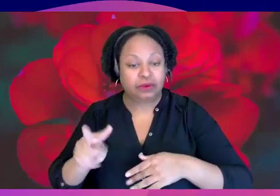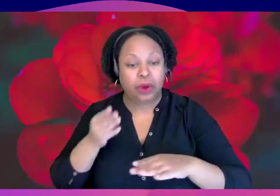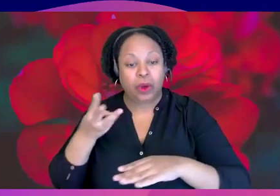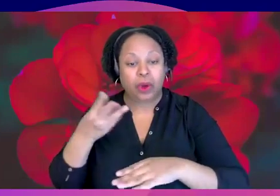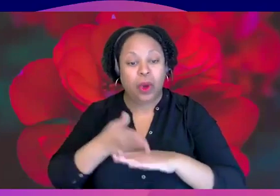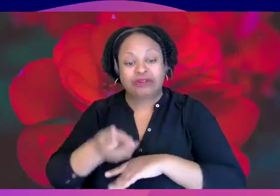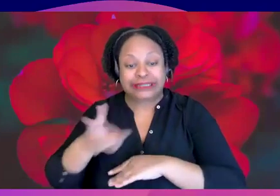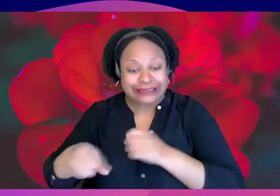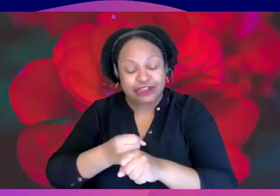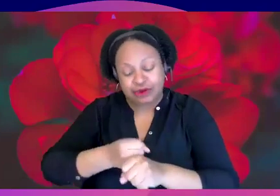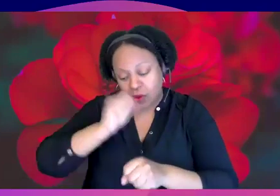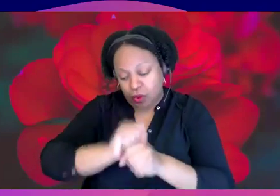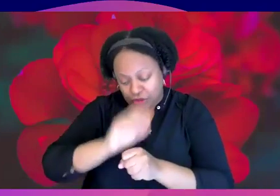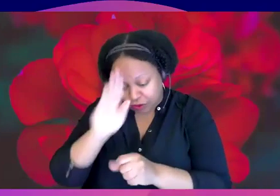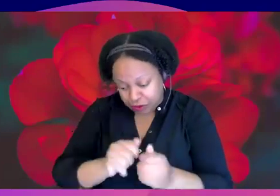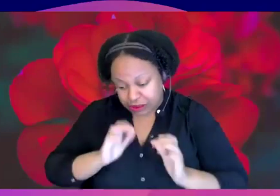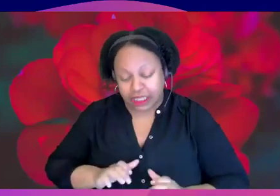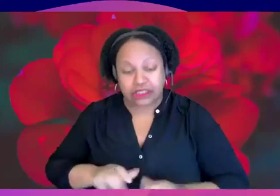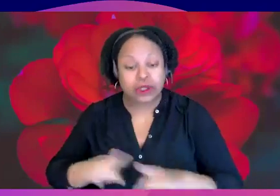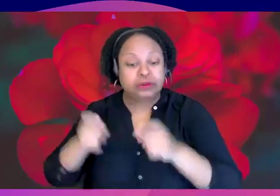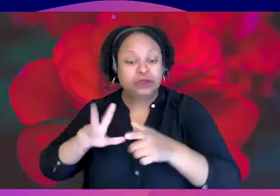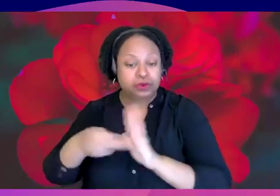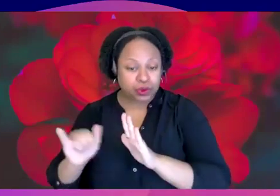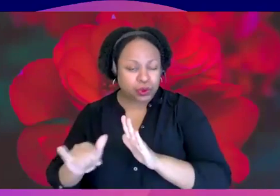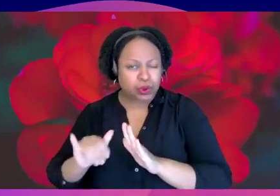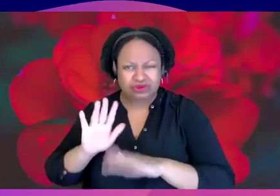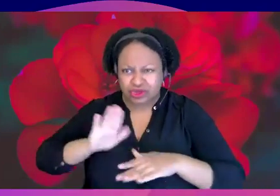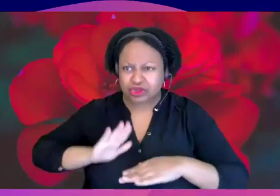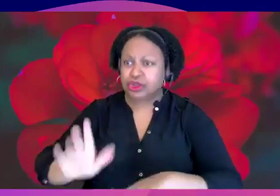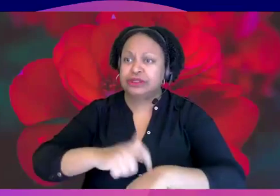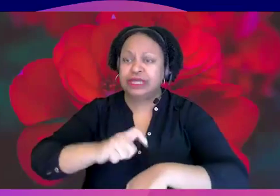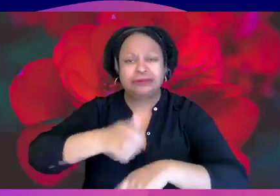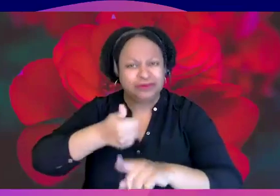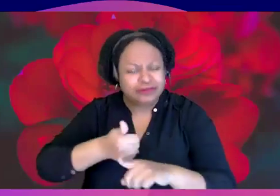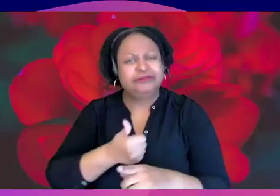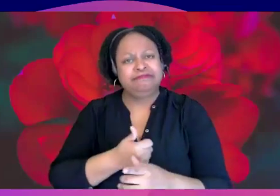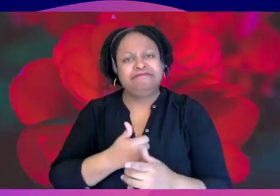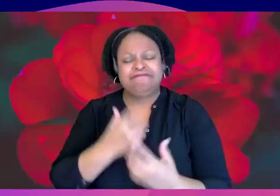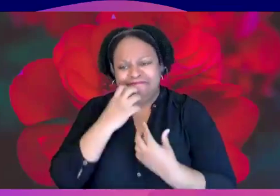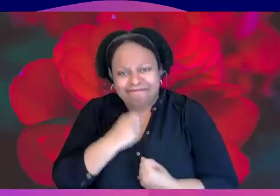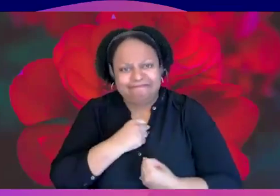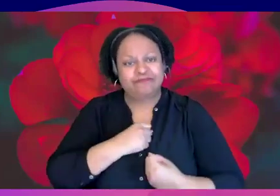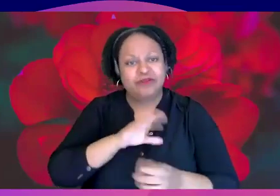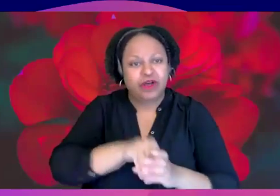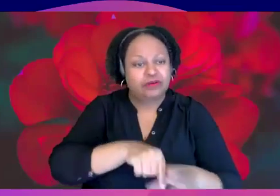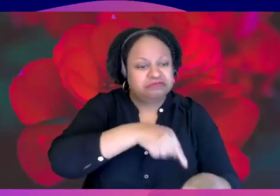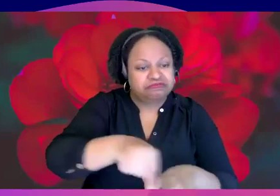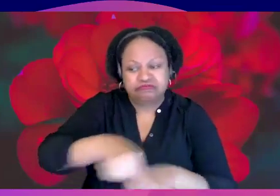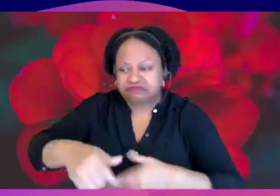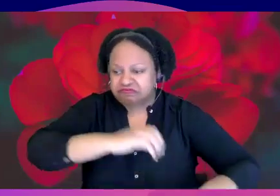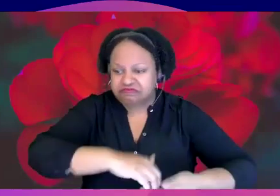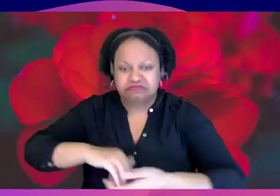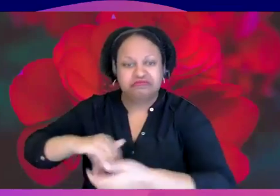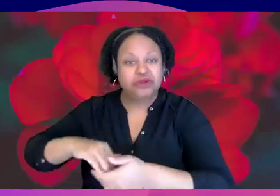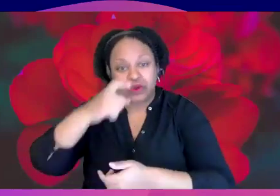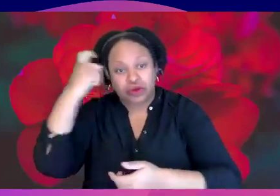management levels. During this time, she has gained valuable experience in cross-sectoral partner engagement, trauma-informed approaches, as